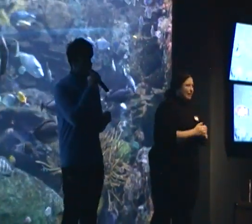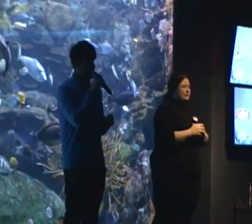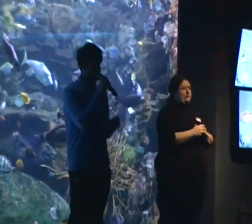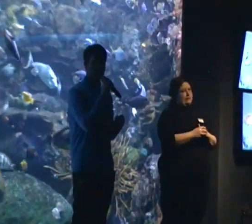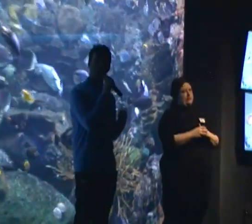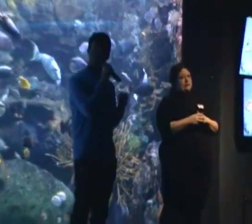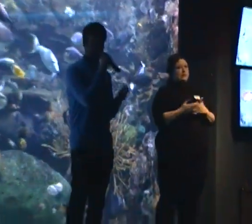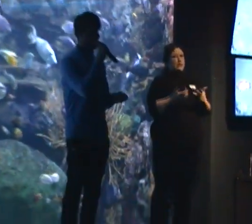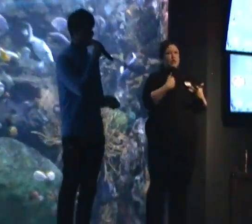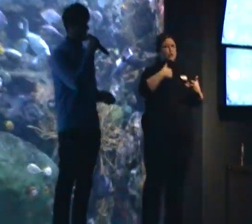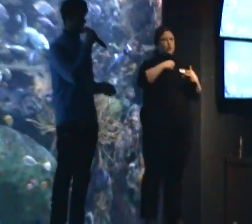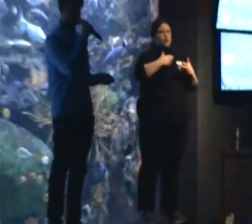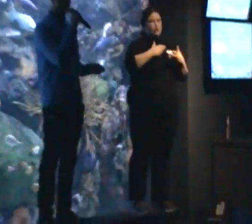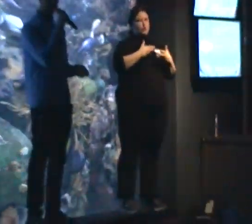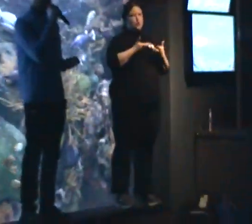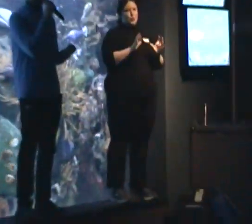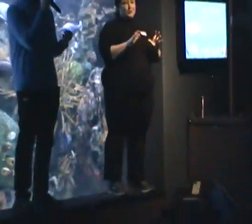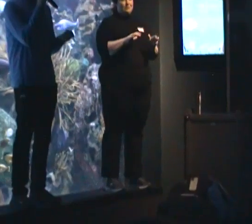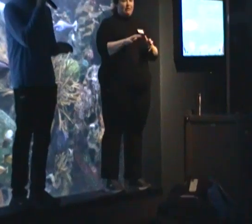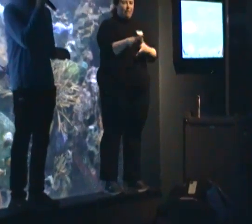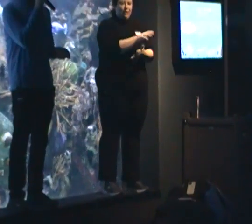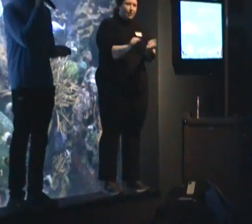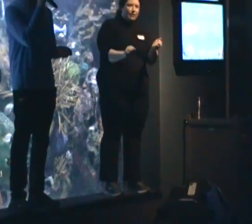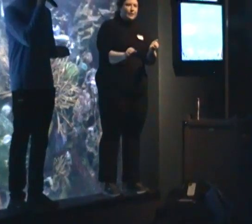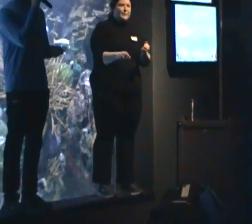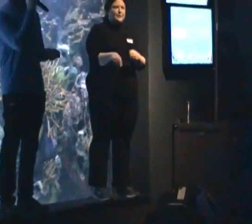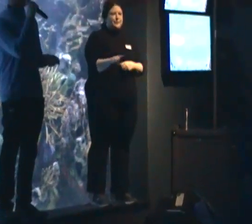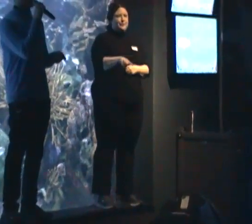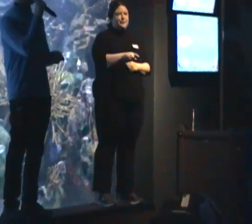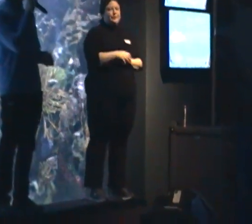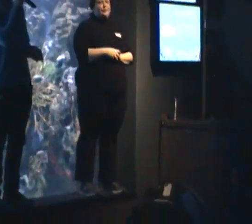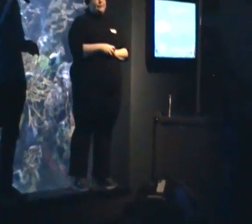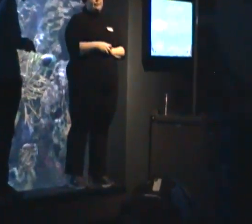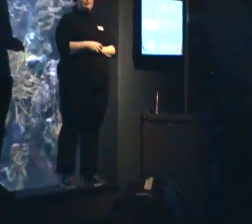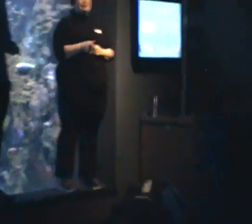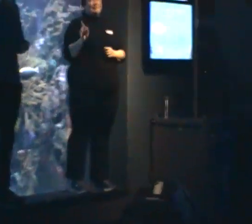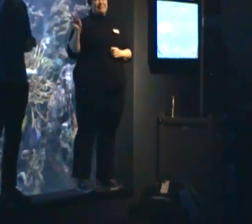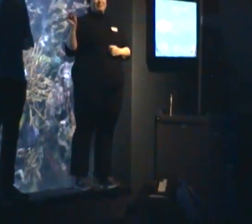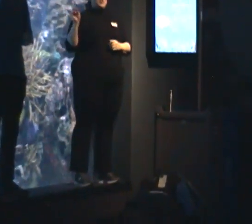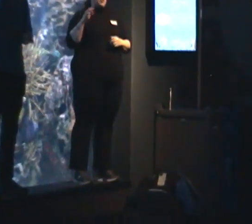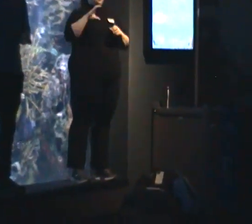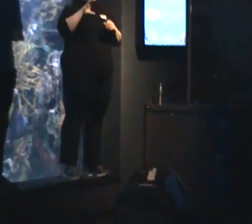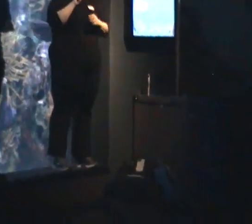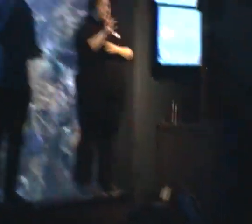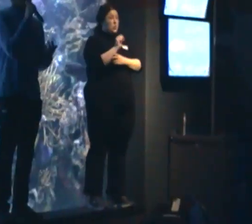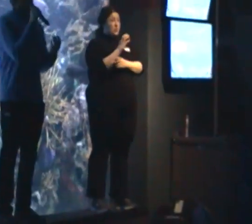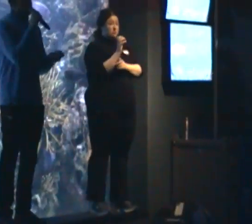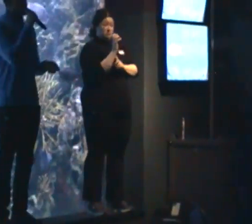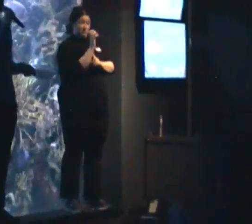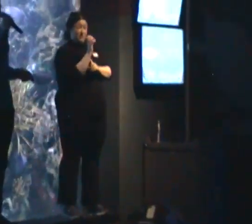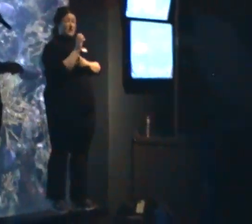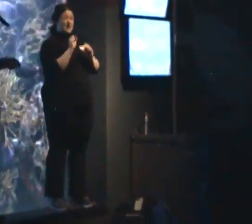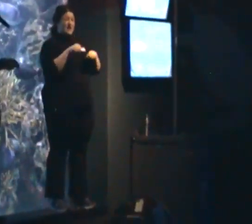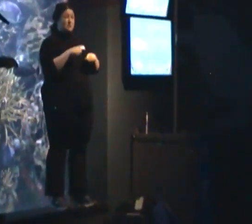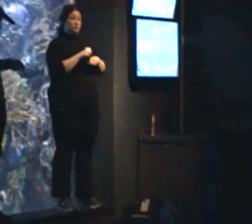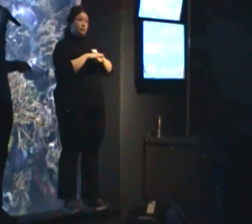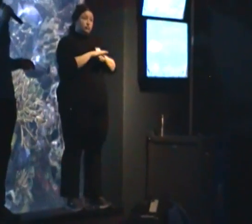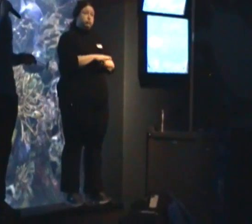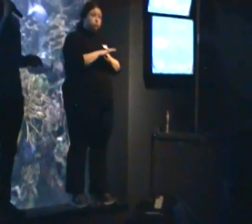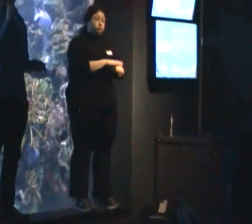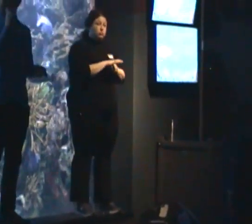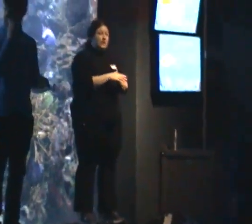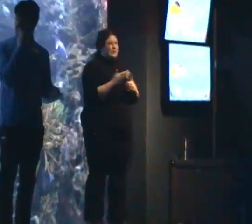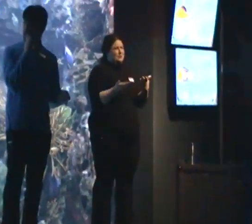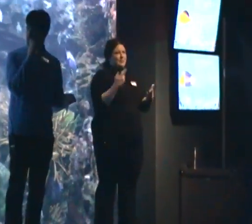Now, one of the biggest factors to coral not doing well is actually stress. which might seem a little strange